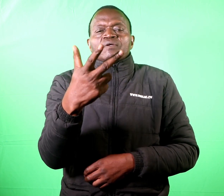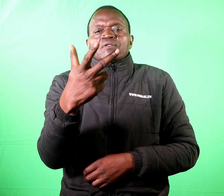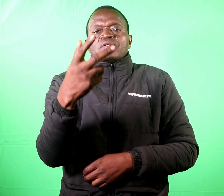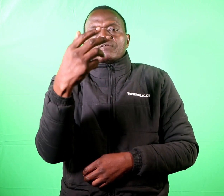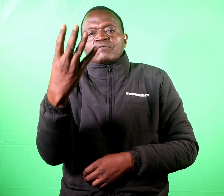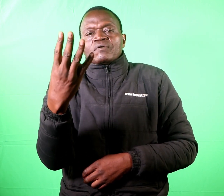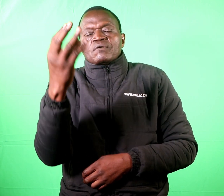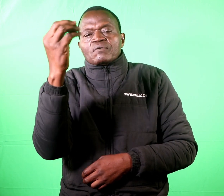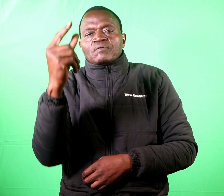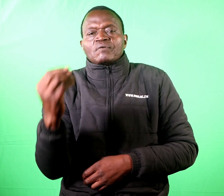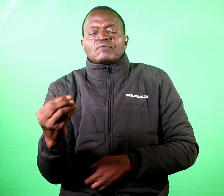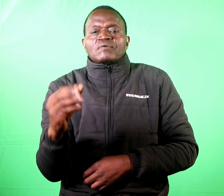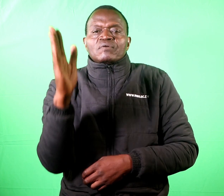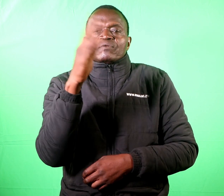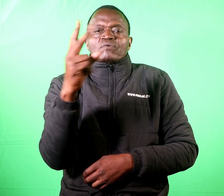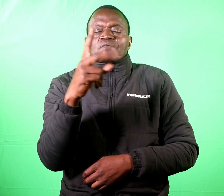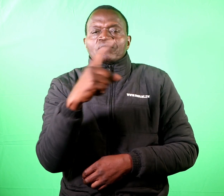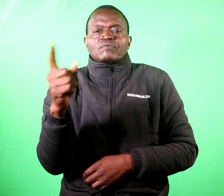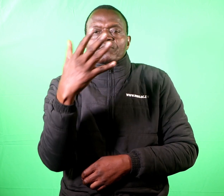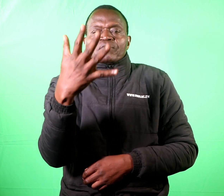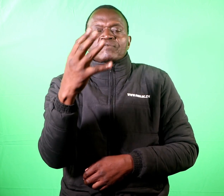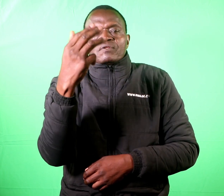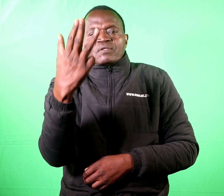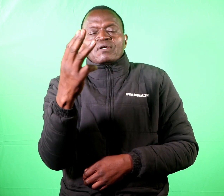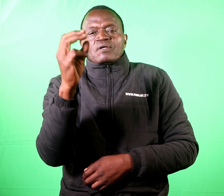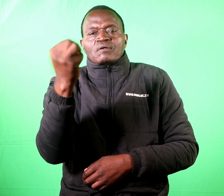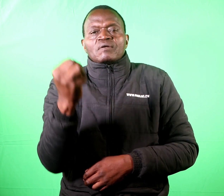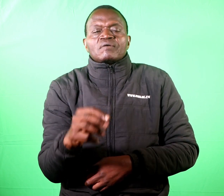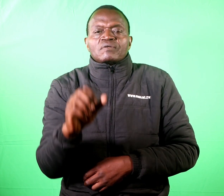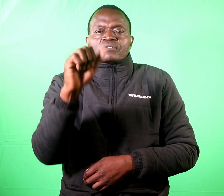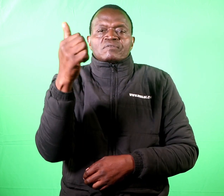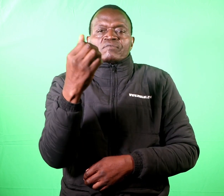84%, 12 to 59 months, 64%.